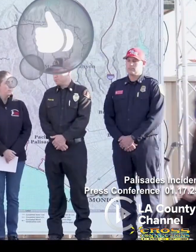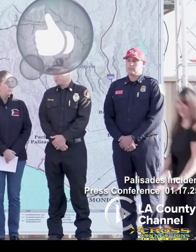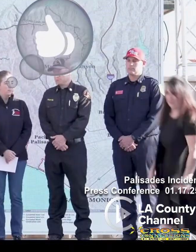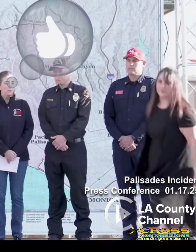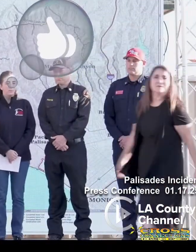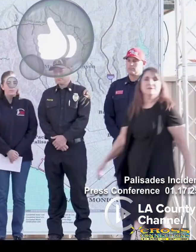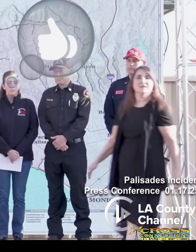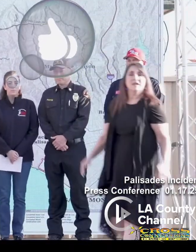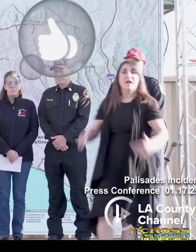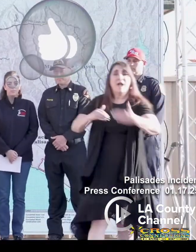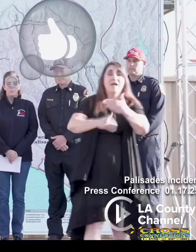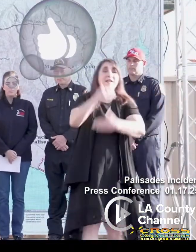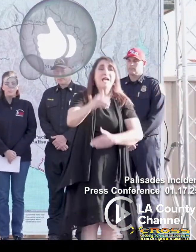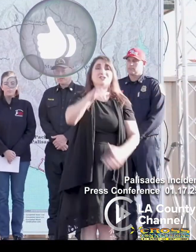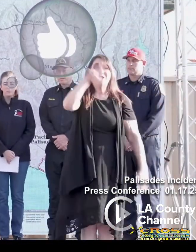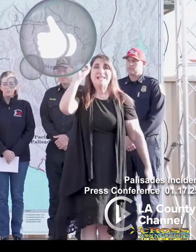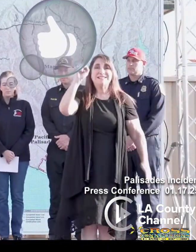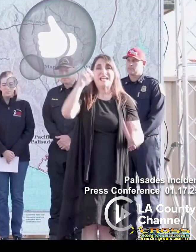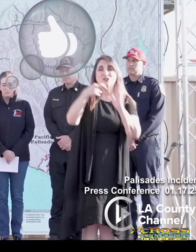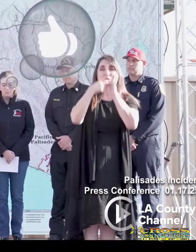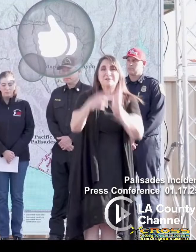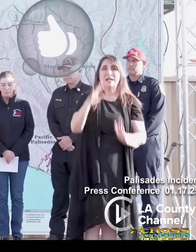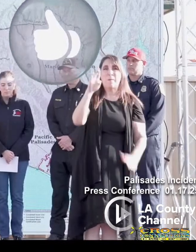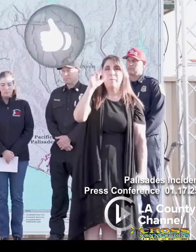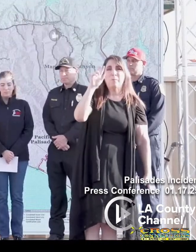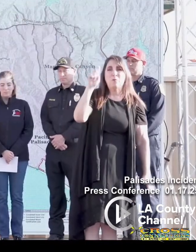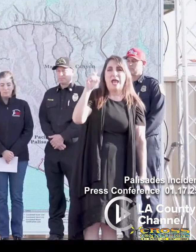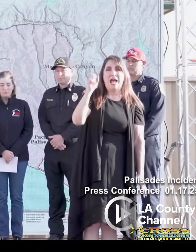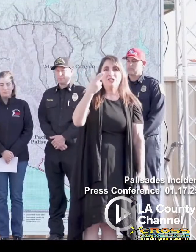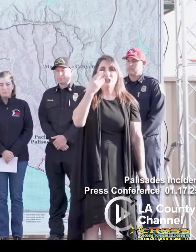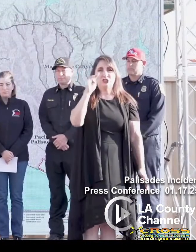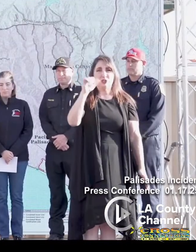Next up, United States Representative Brad Sherman.